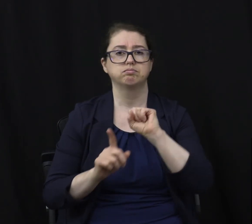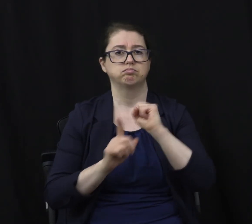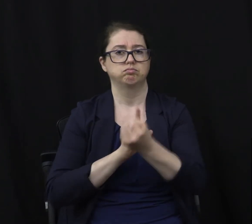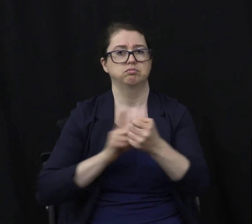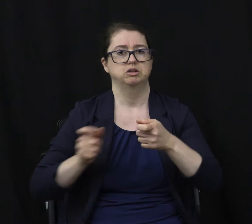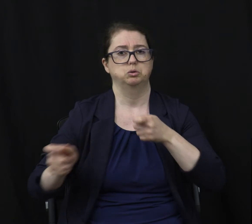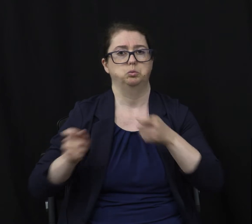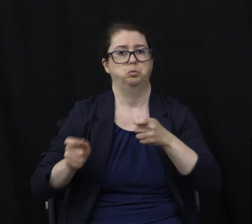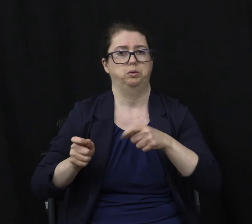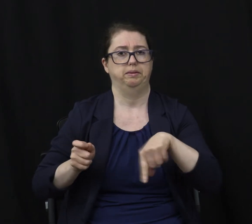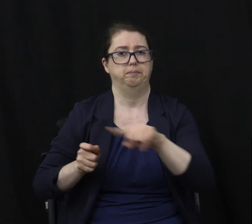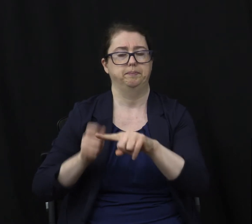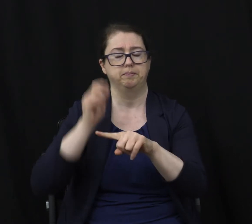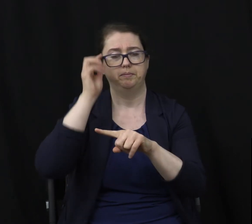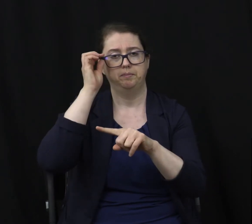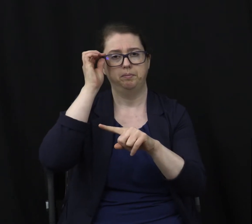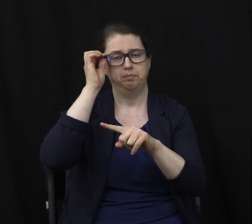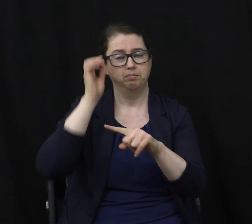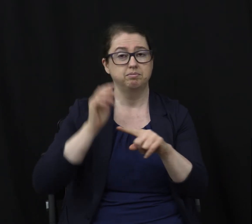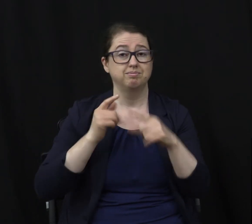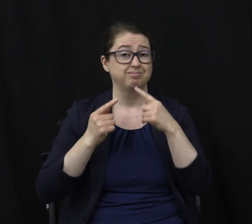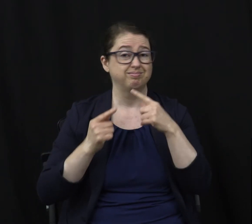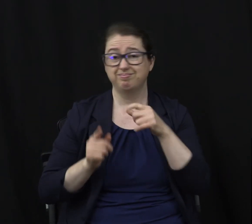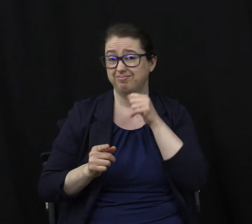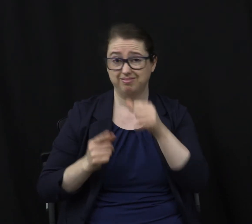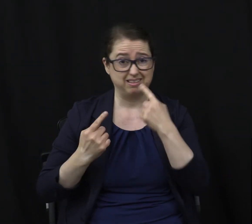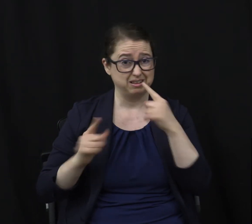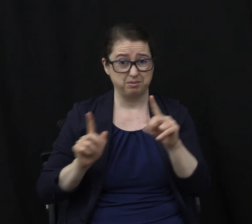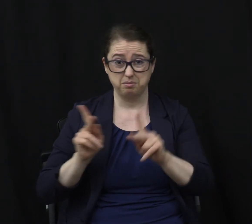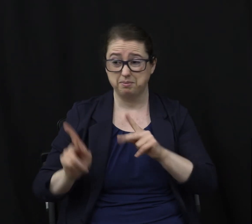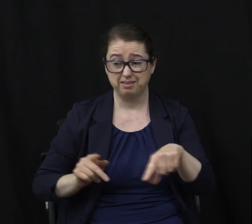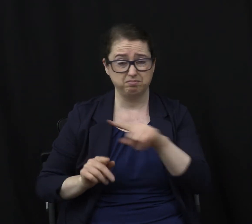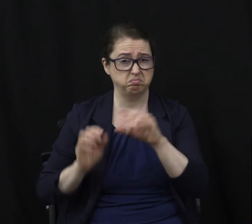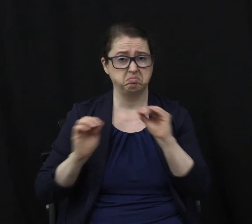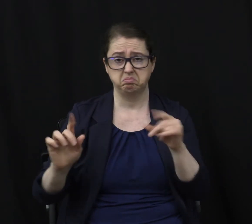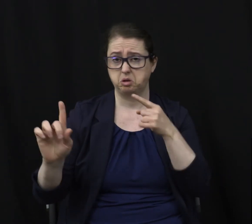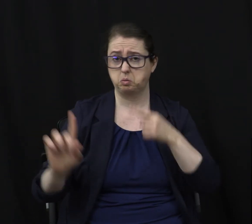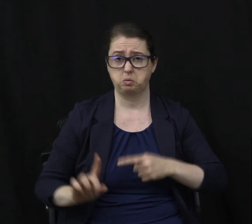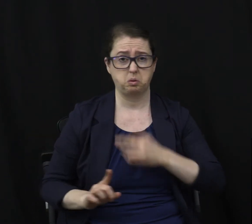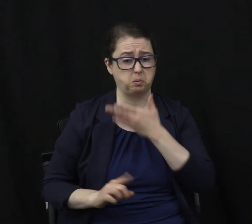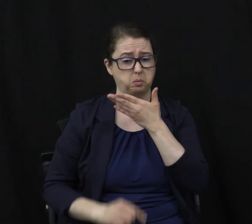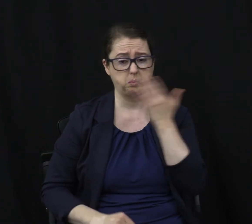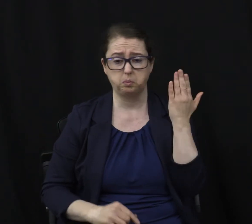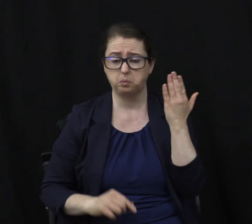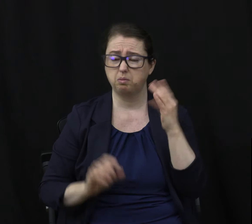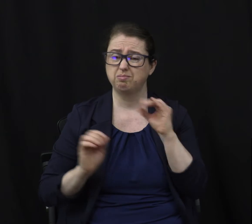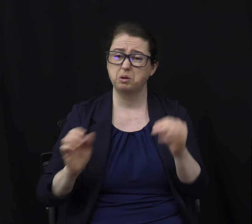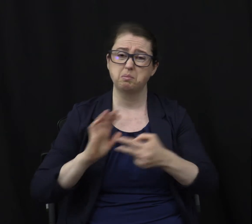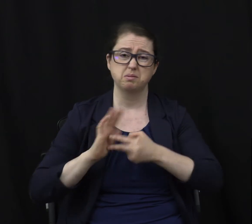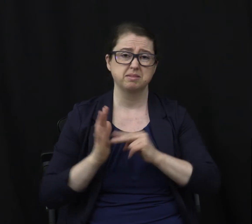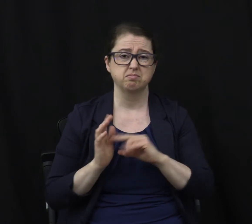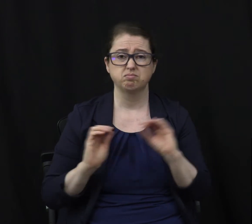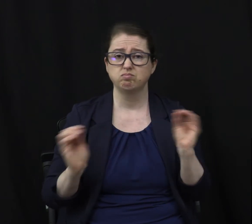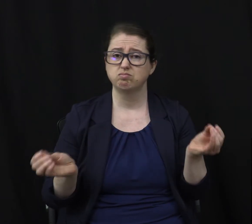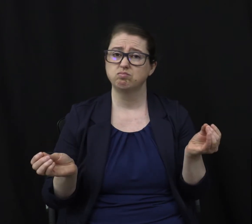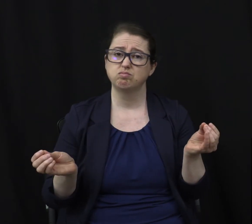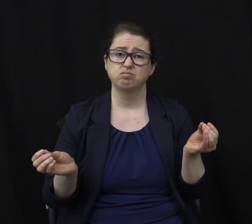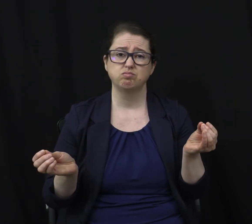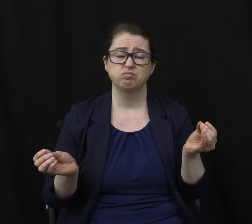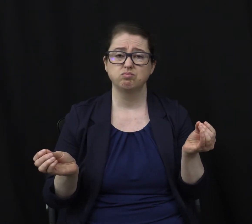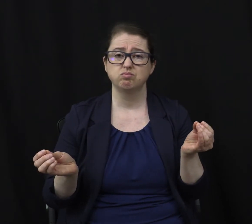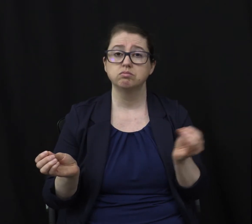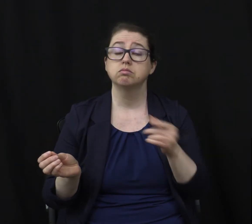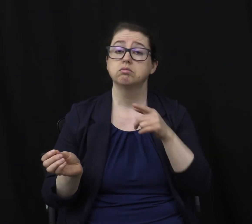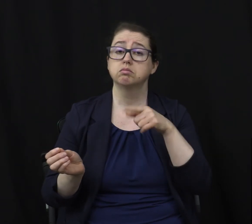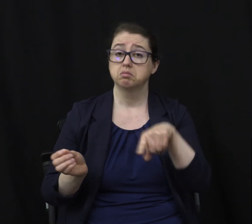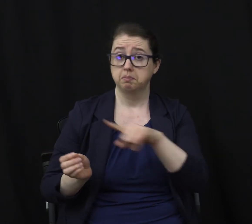Unsuccessful people, they have no goals and really no purpose. Rather than take personal